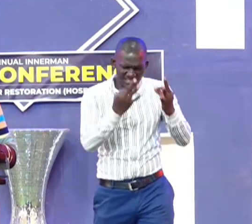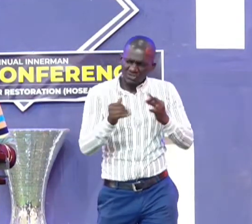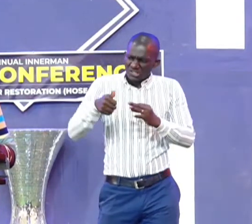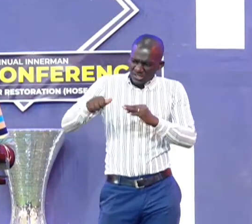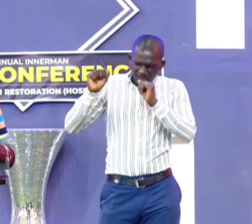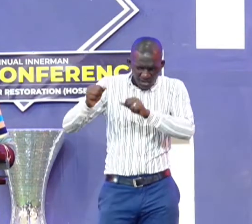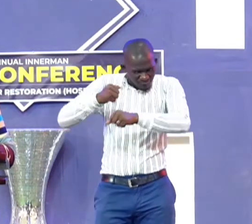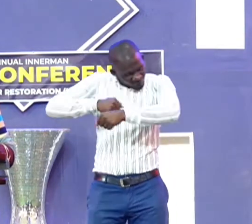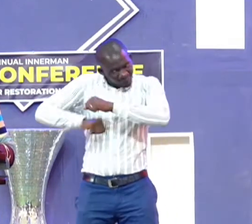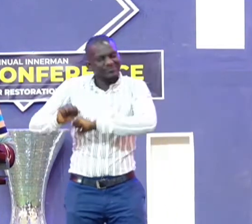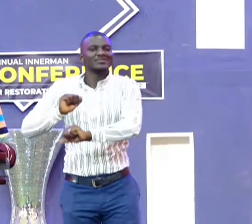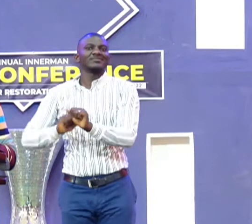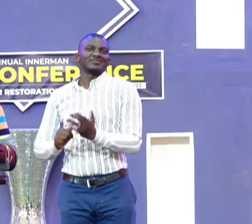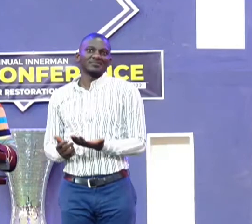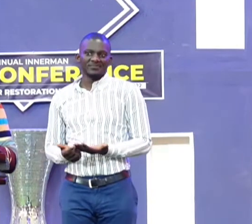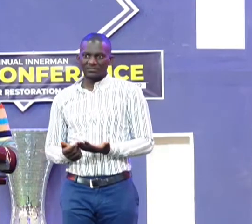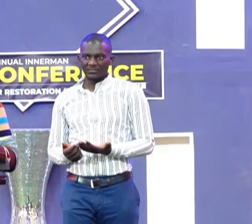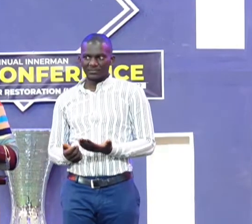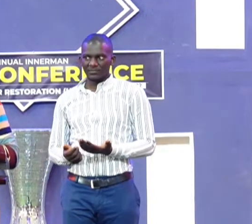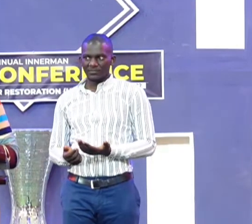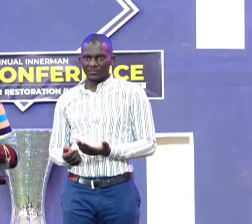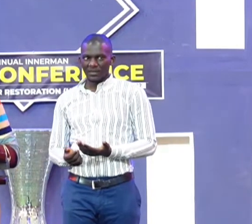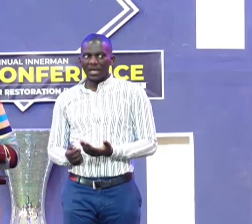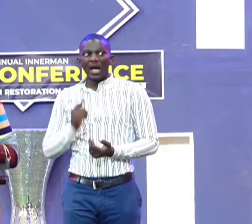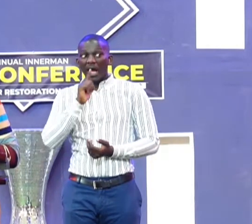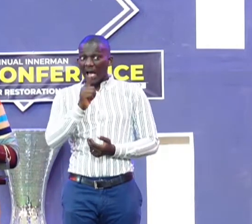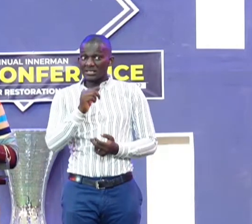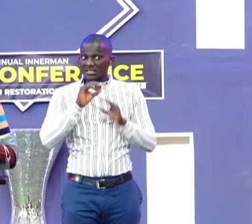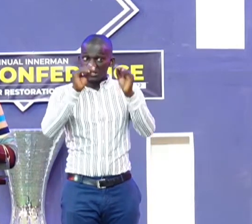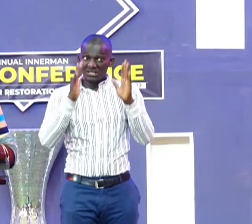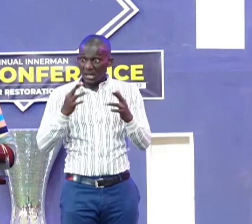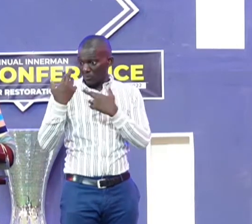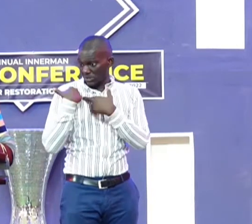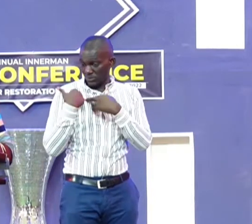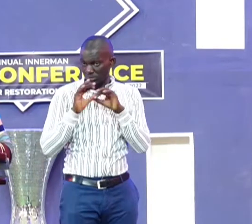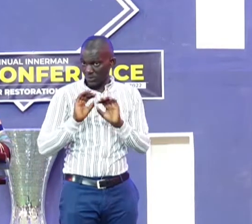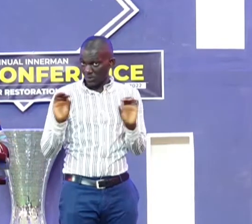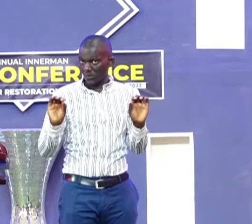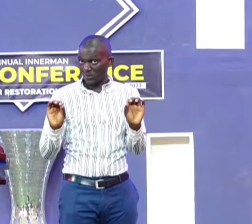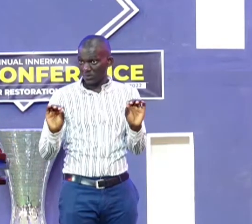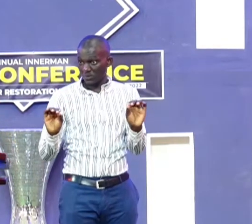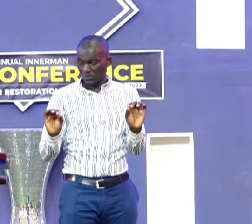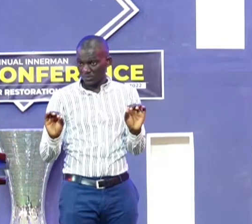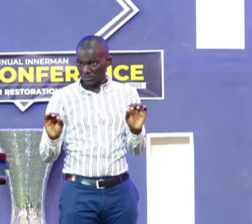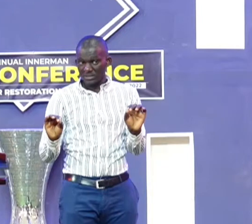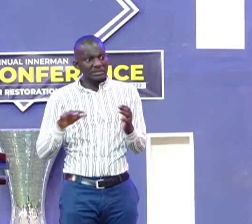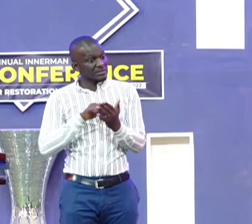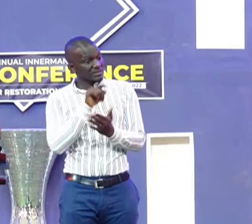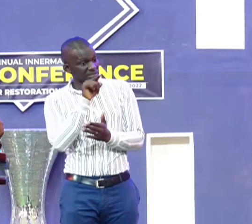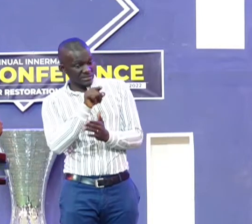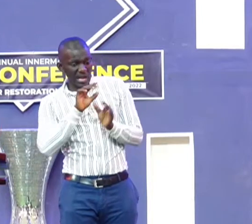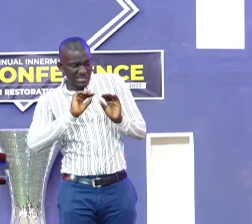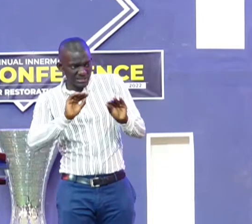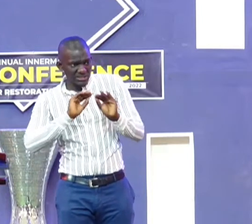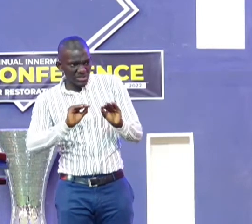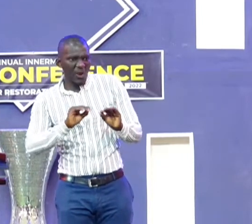can teach what he can do. N'omusomesa atali wa buvunaanyizibwa. And a teacher who is responsible. Yoyo asomesa